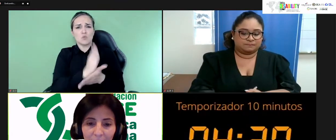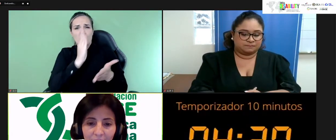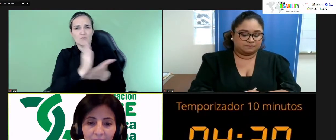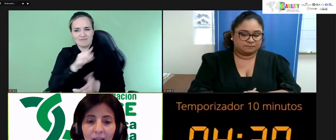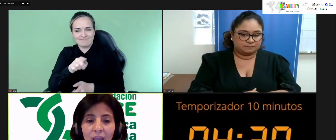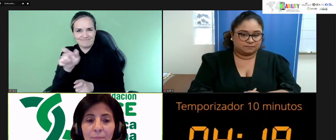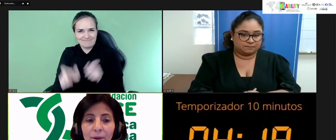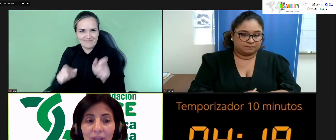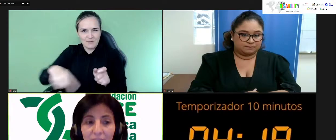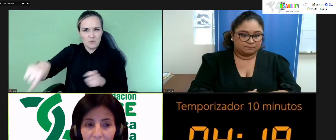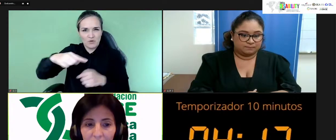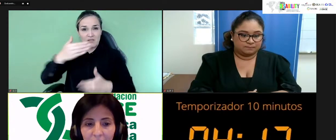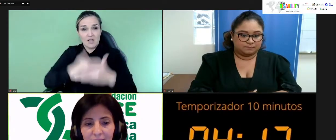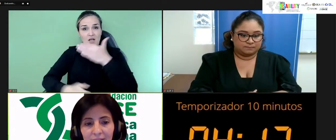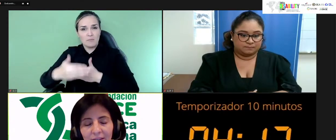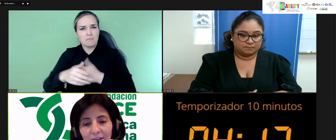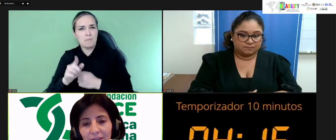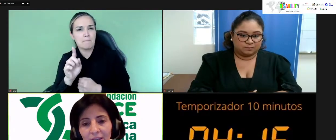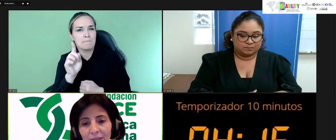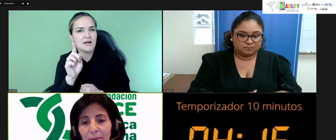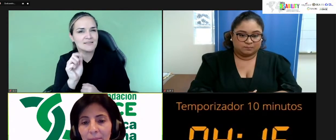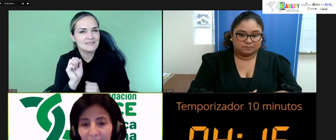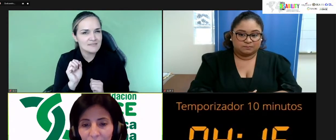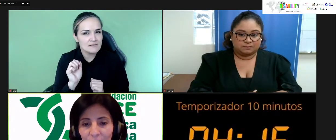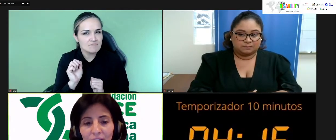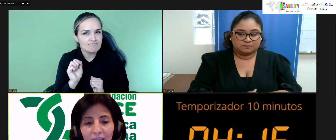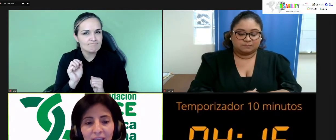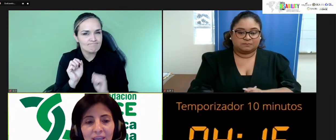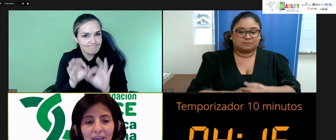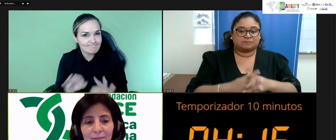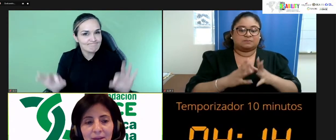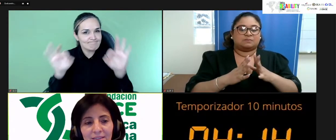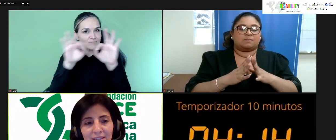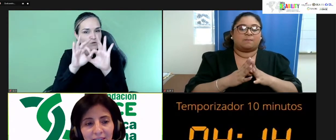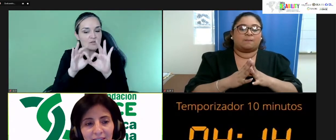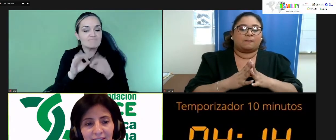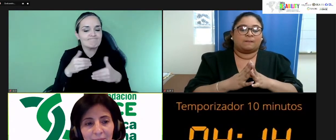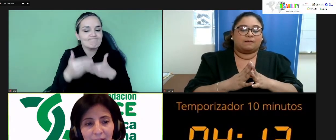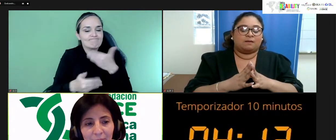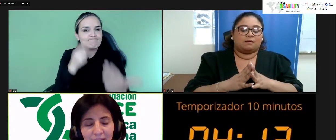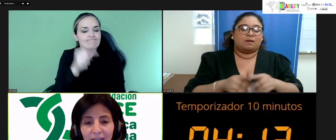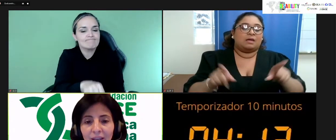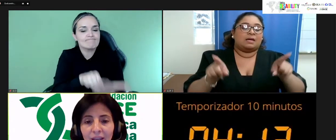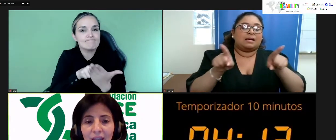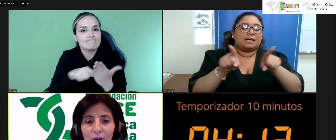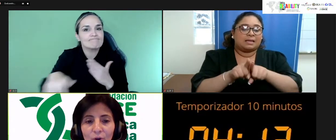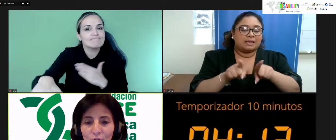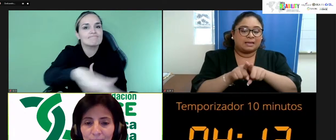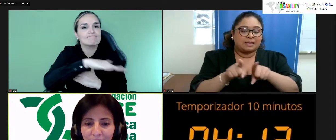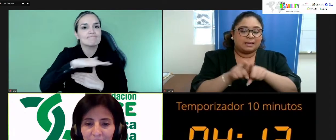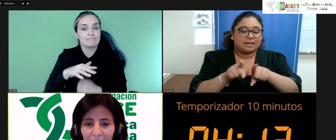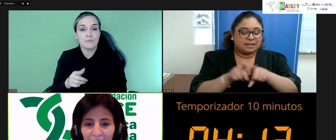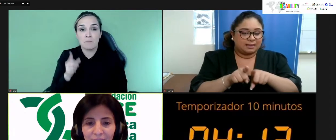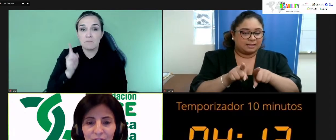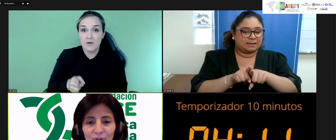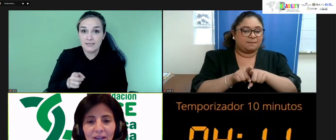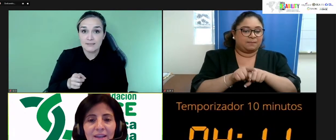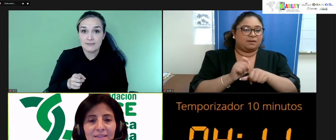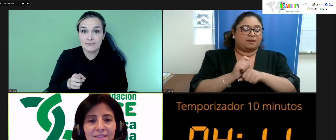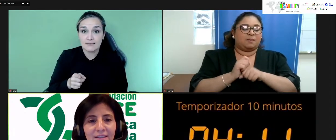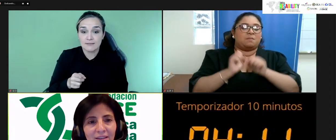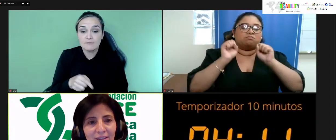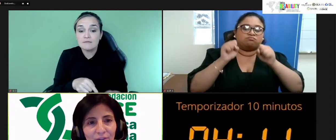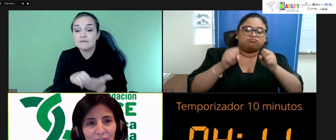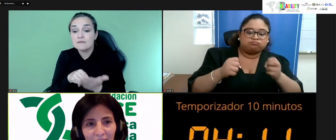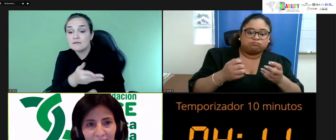convention of the un for persons with disabilities but it's difficult for it to be implemented and to